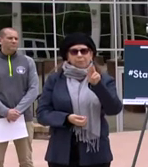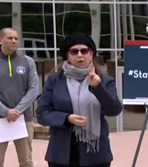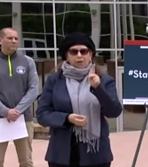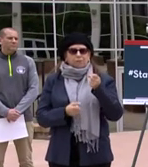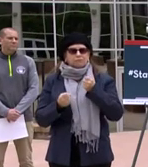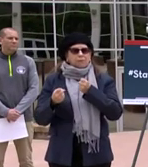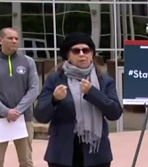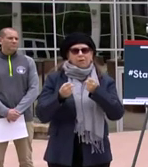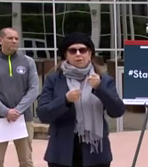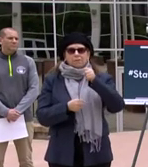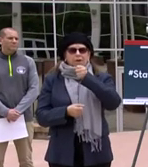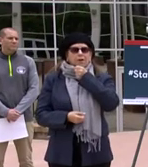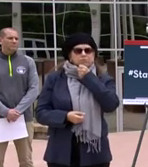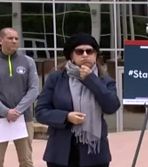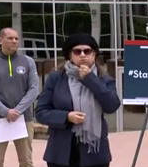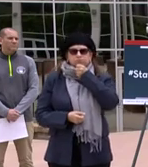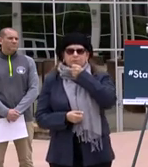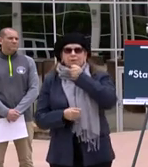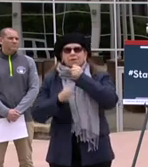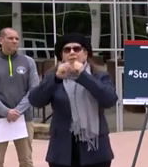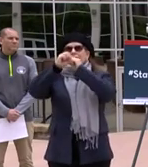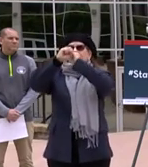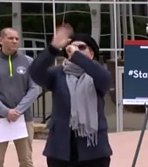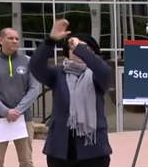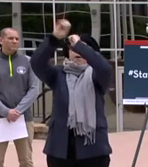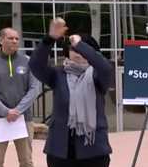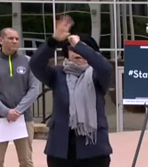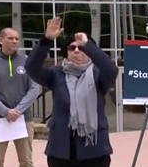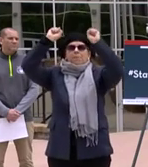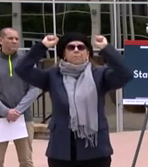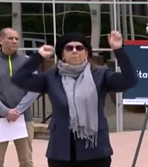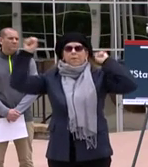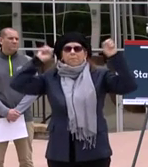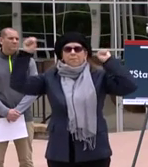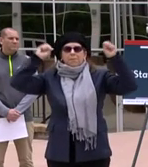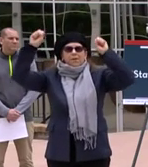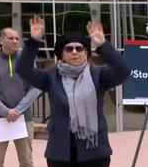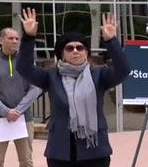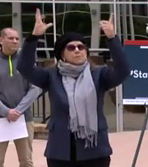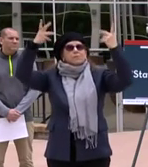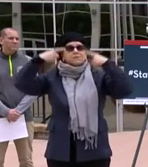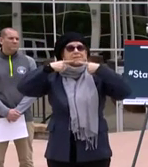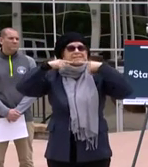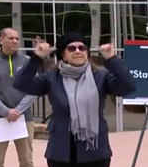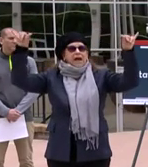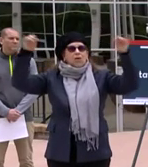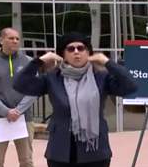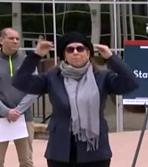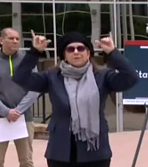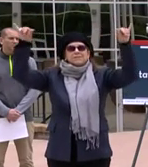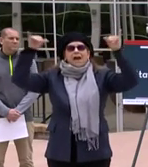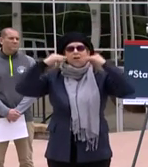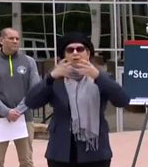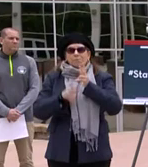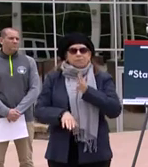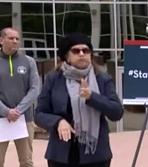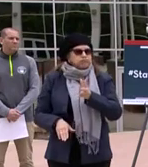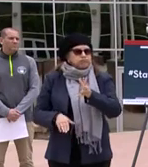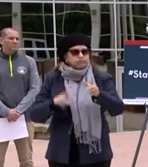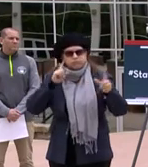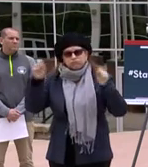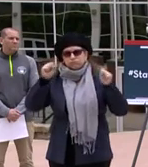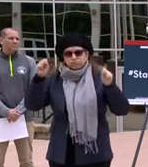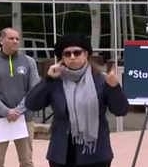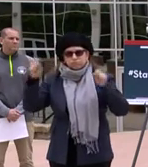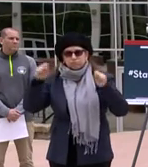home, but if they're going to be out, to practice social distancing. So Mayor, it would be a situation like they'd go someplace and they'd see a crowd,